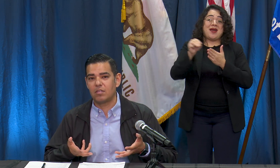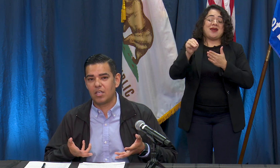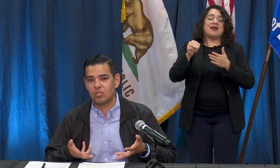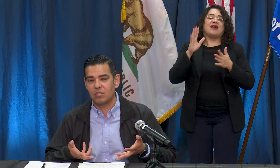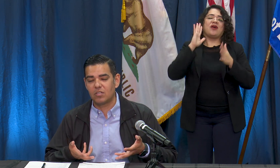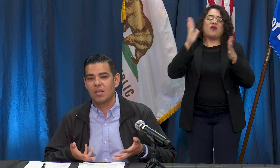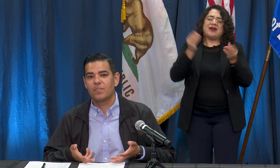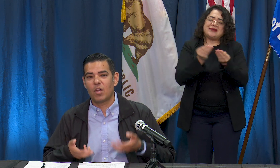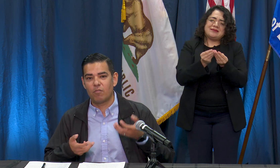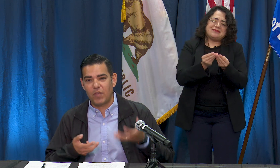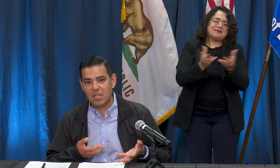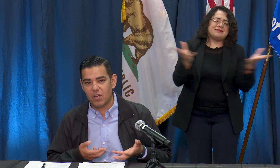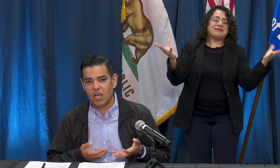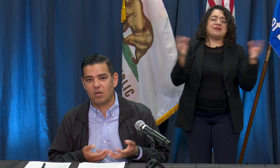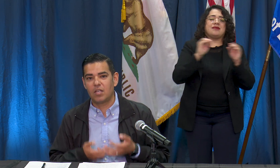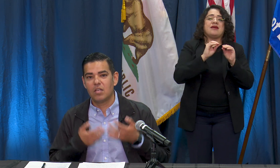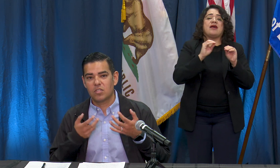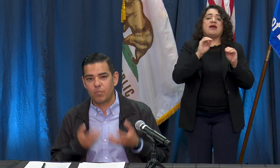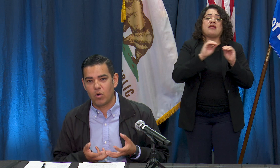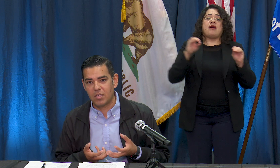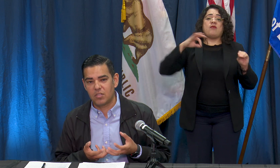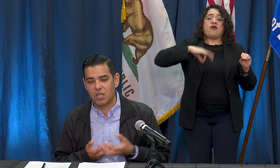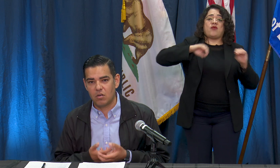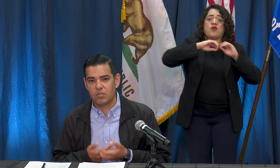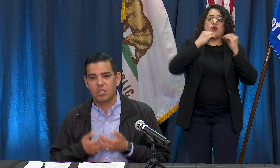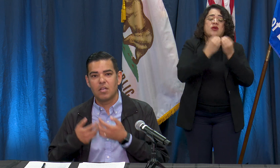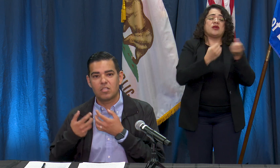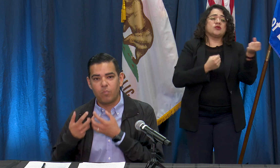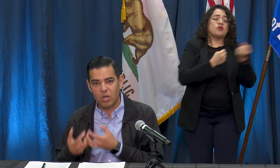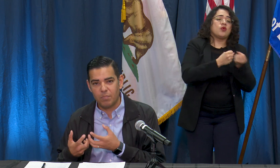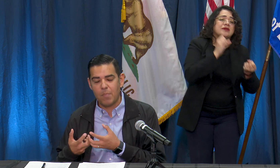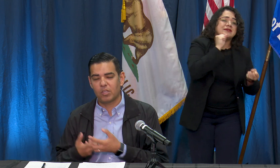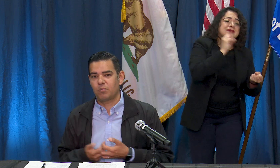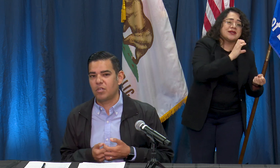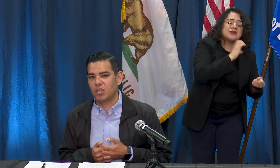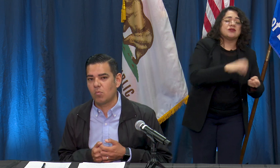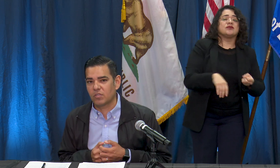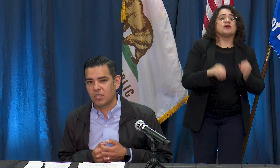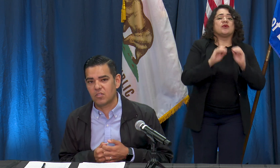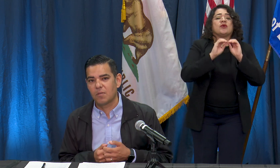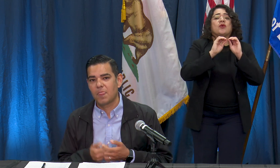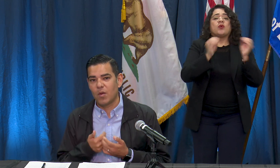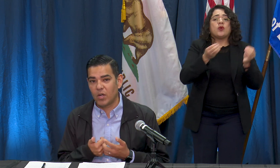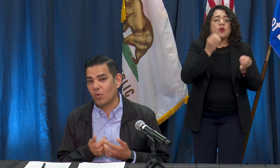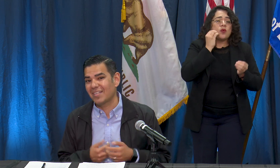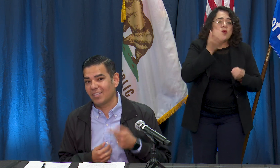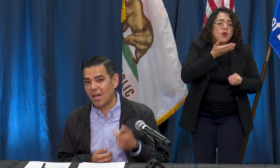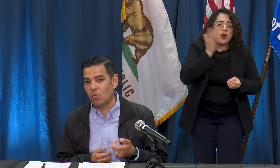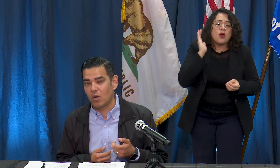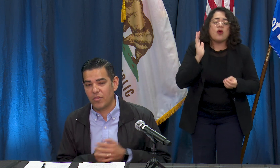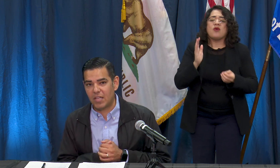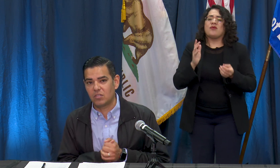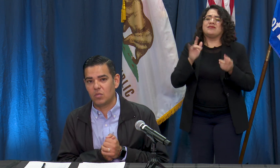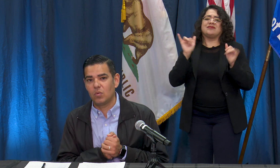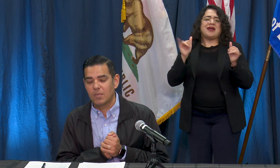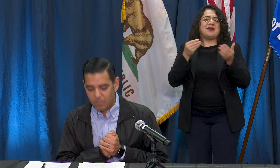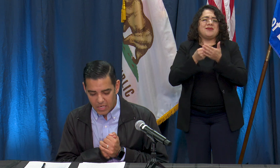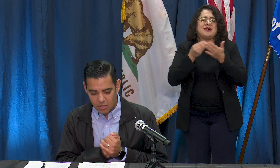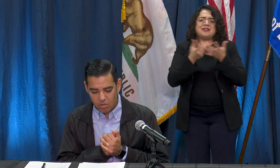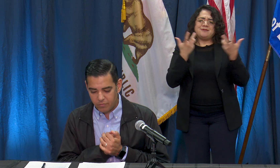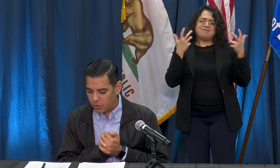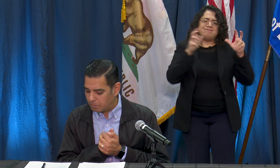many organizations that are feeding the hungry, supporting seniors, supporting people experiencing homelessness. And we're going to raise a lot more thanks